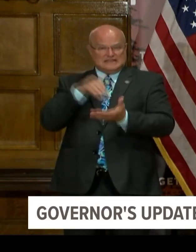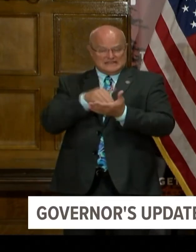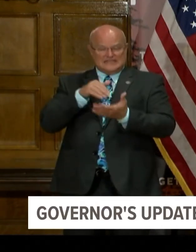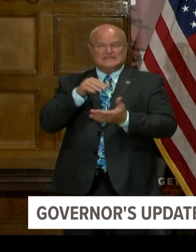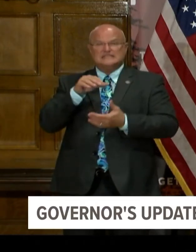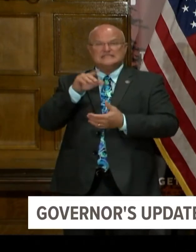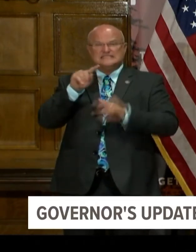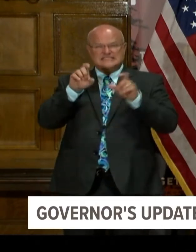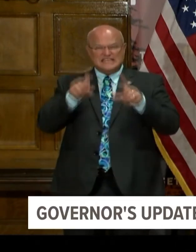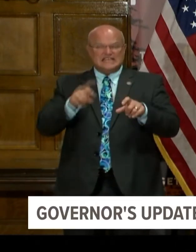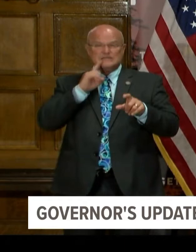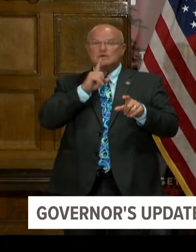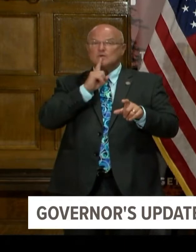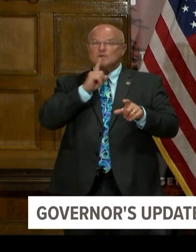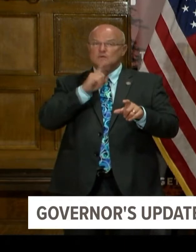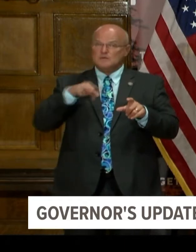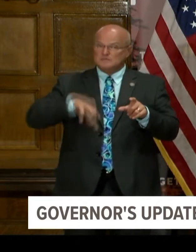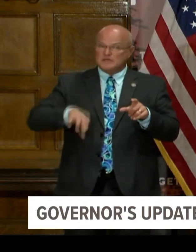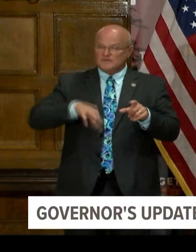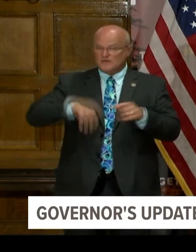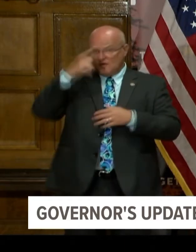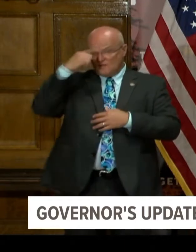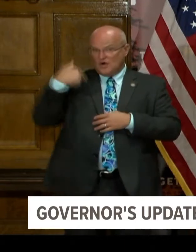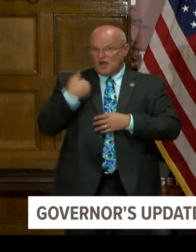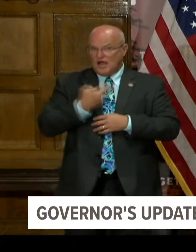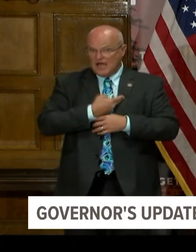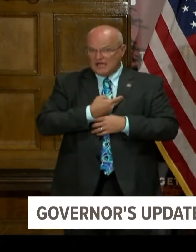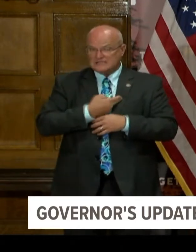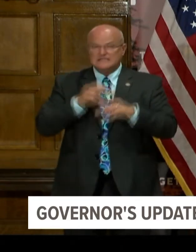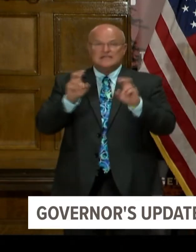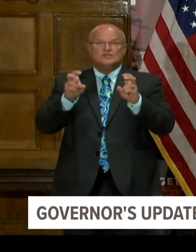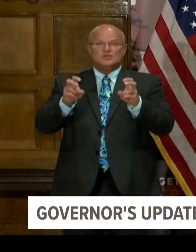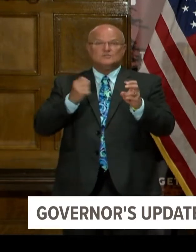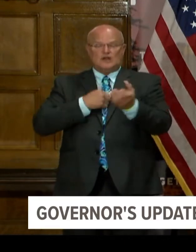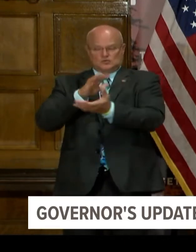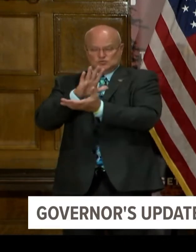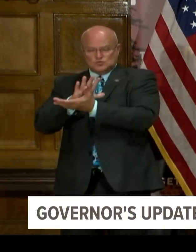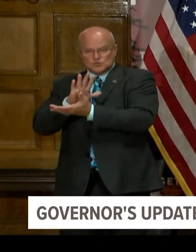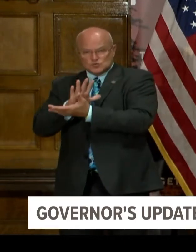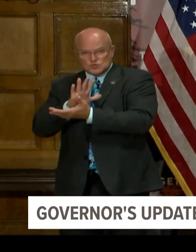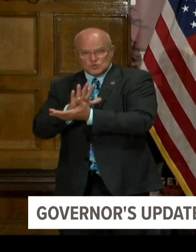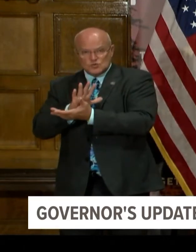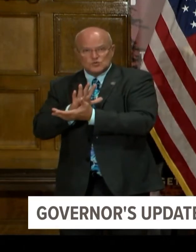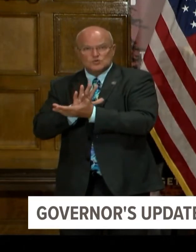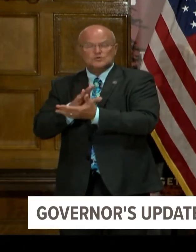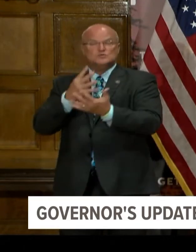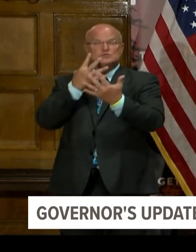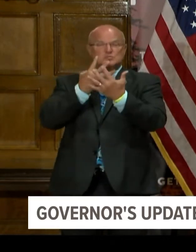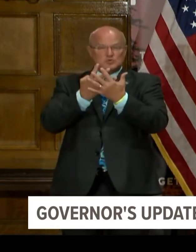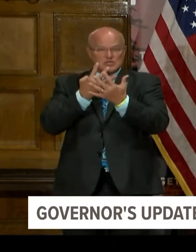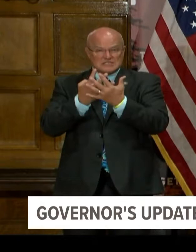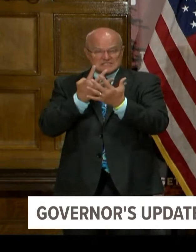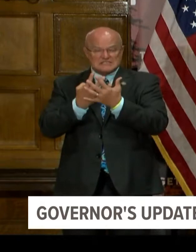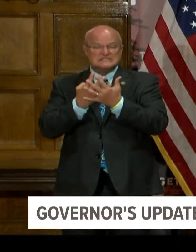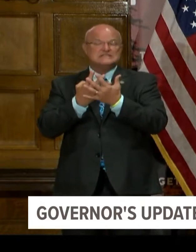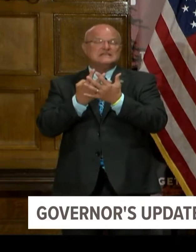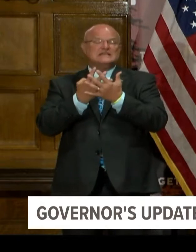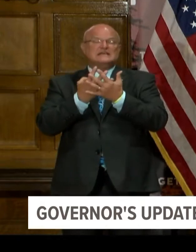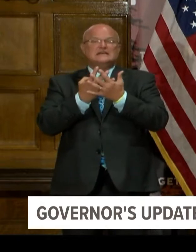response tests that will be really beneficial to us in terms of our schools, in terms of our prisons, in terms